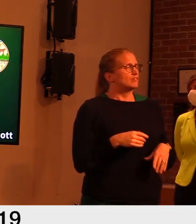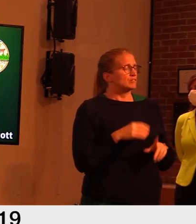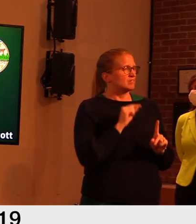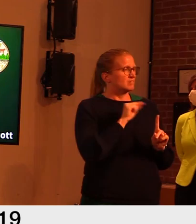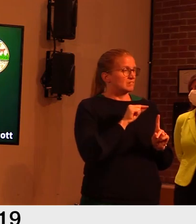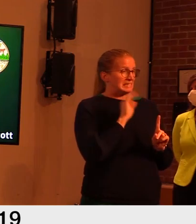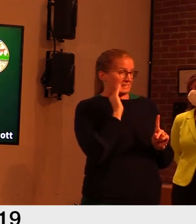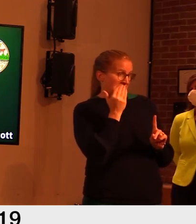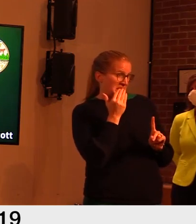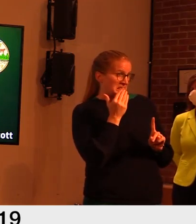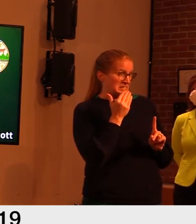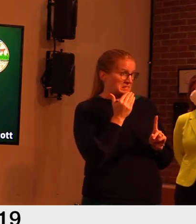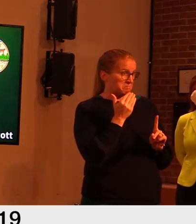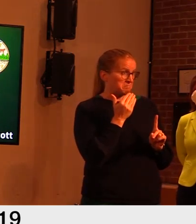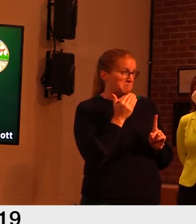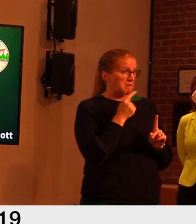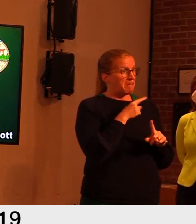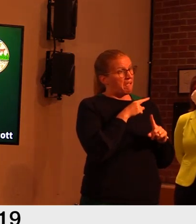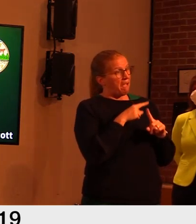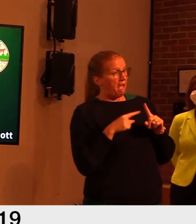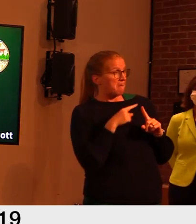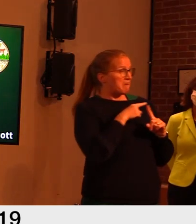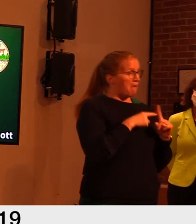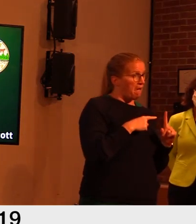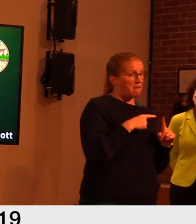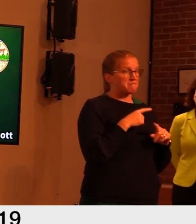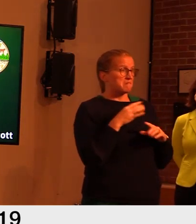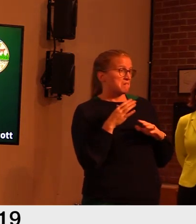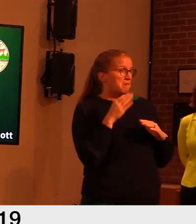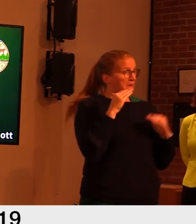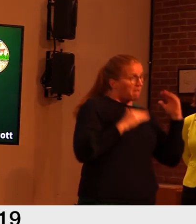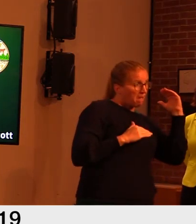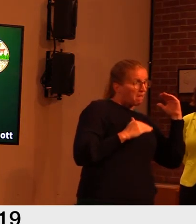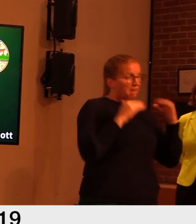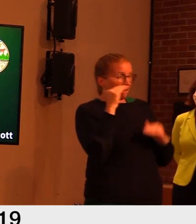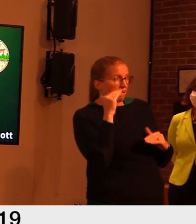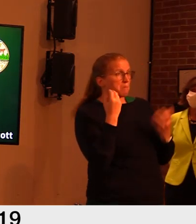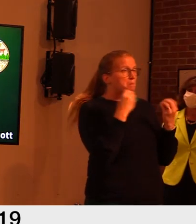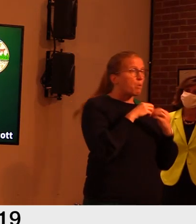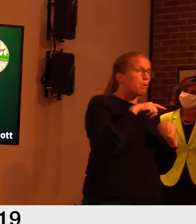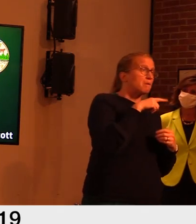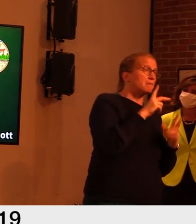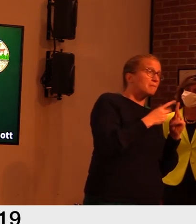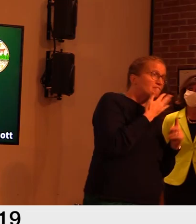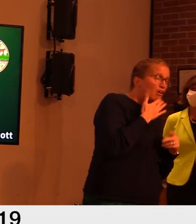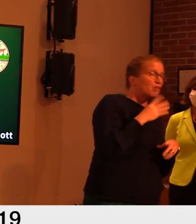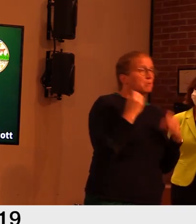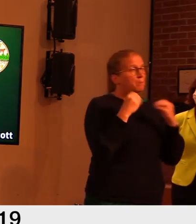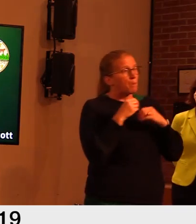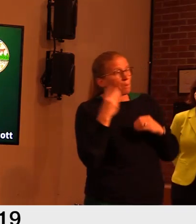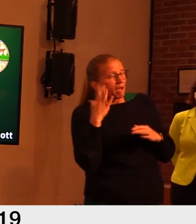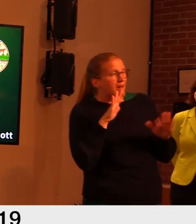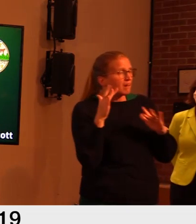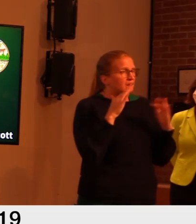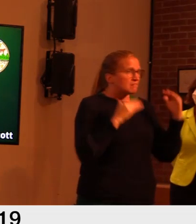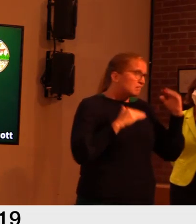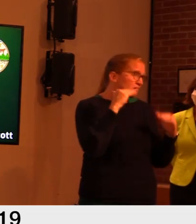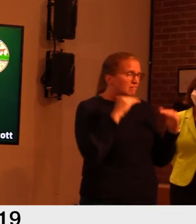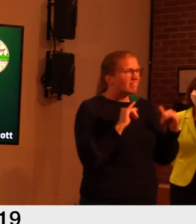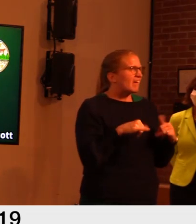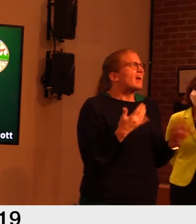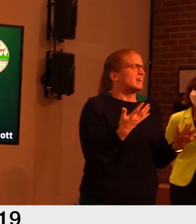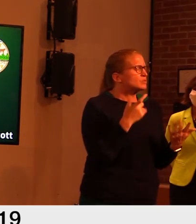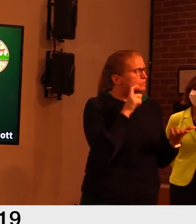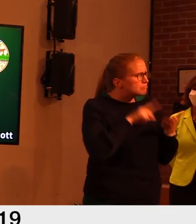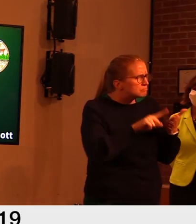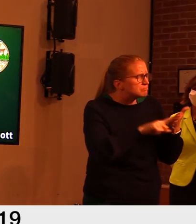are formulating at this point in time, one of the charges was to take a look at some of the COVID cases and